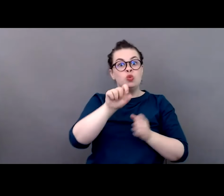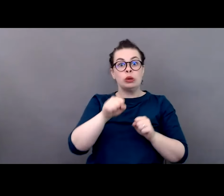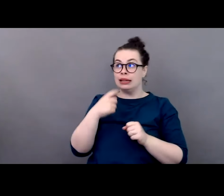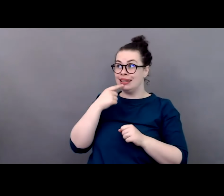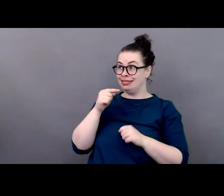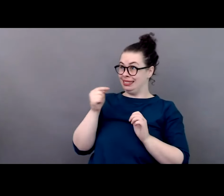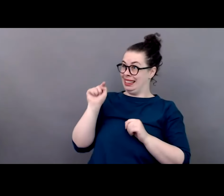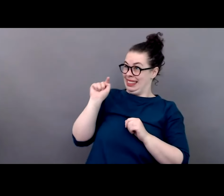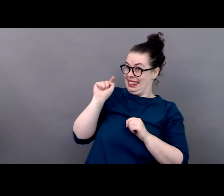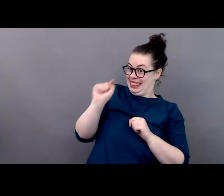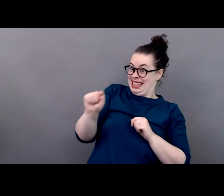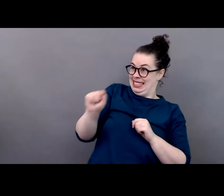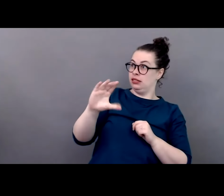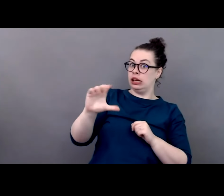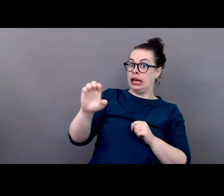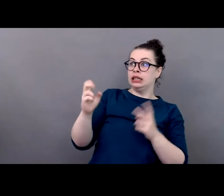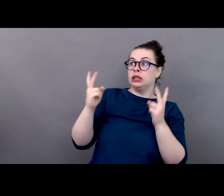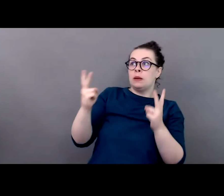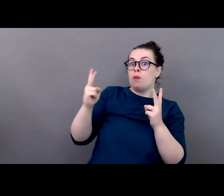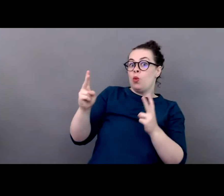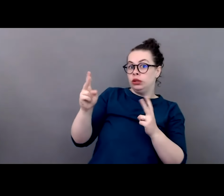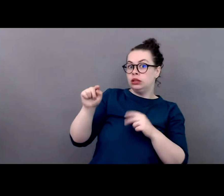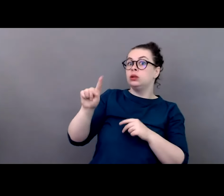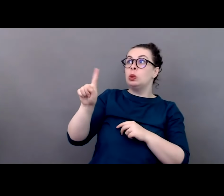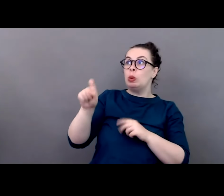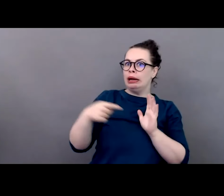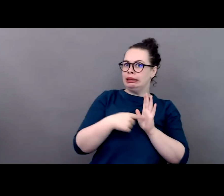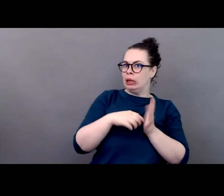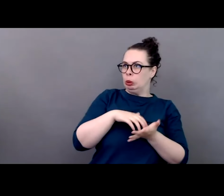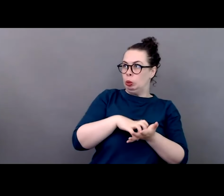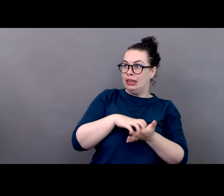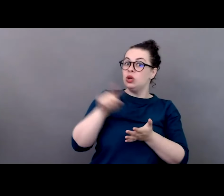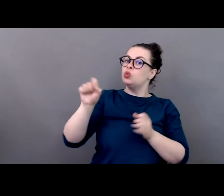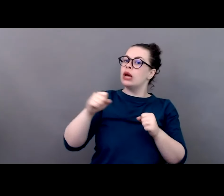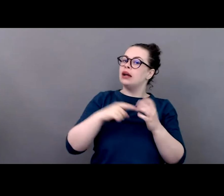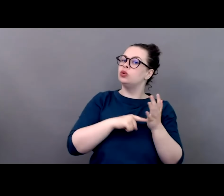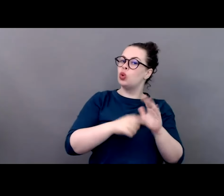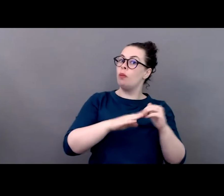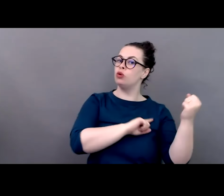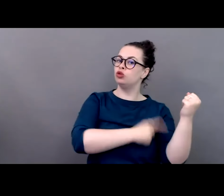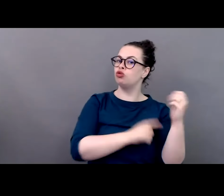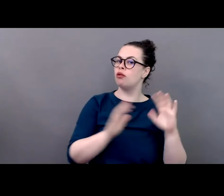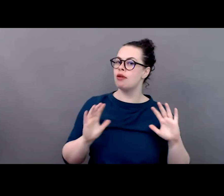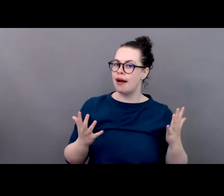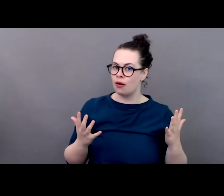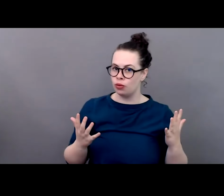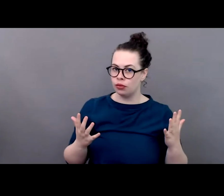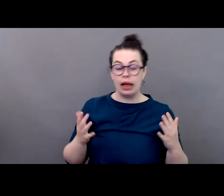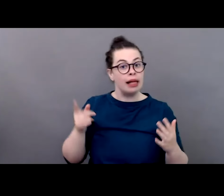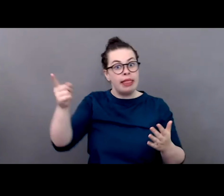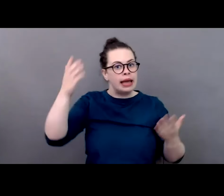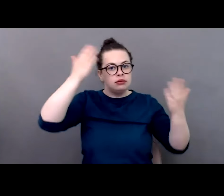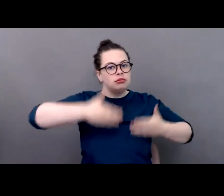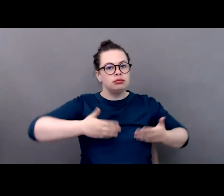with disability themselves, they have complaints, but they don't realize that perhaps an individual communication can be a solution for that. So they will not look